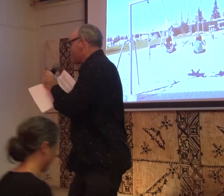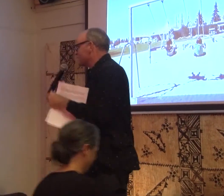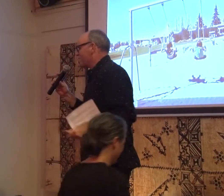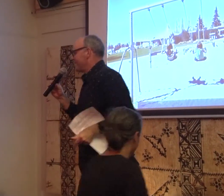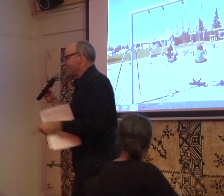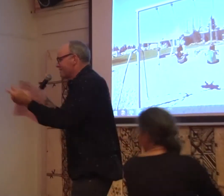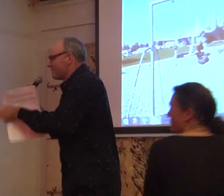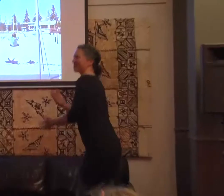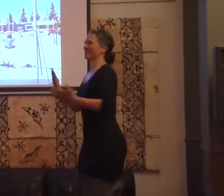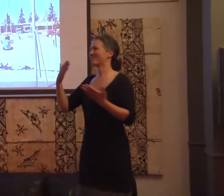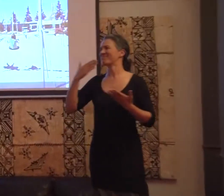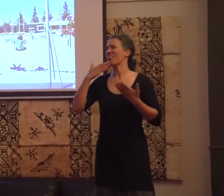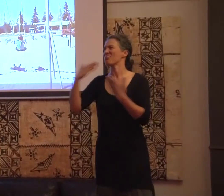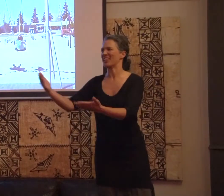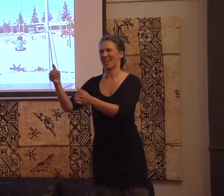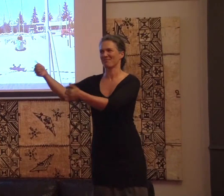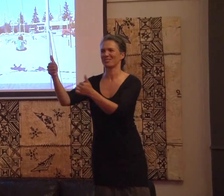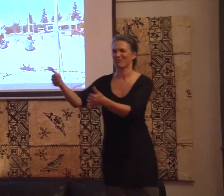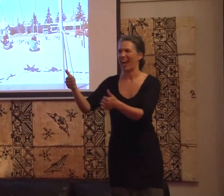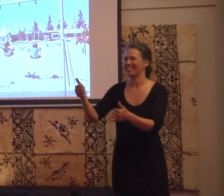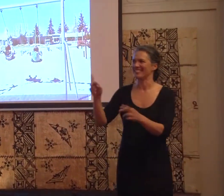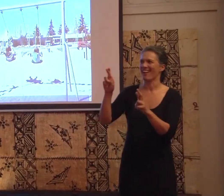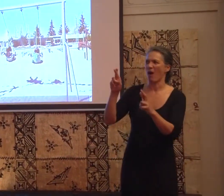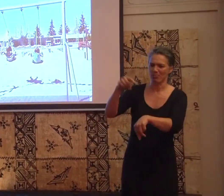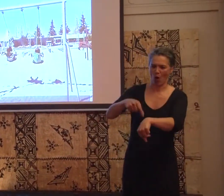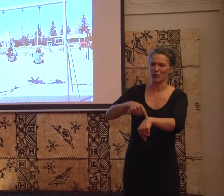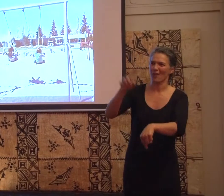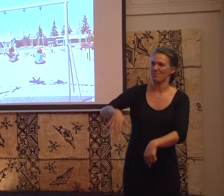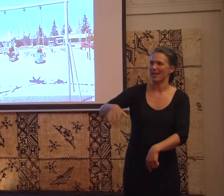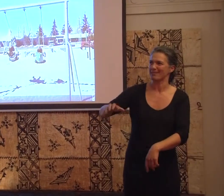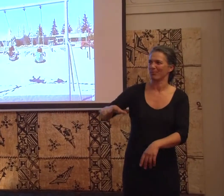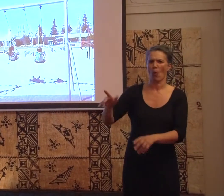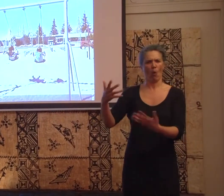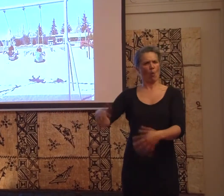Thanks, Sam, that was great, and I hope you make it to your game. That